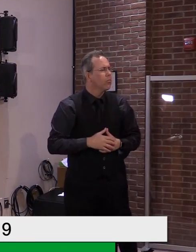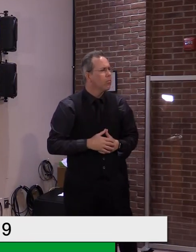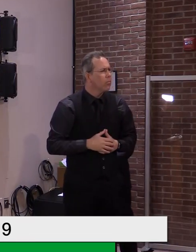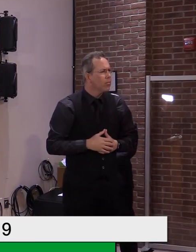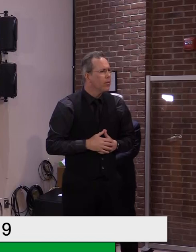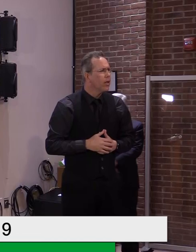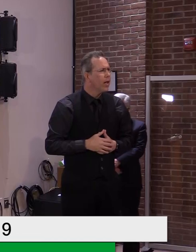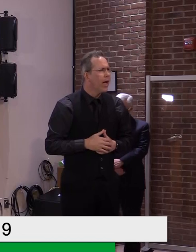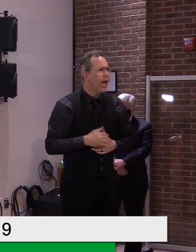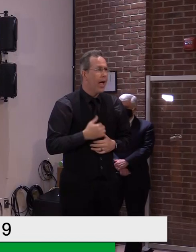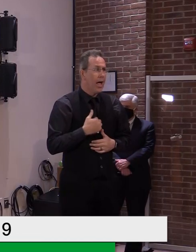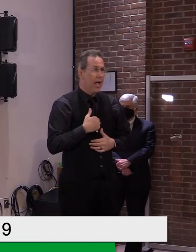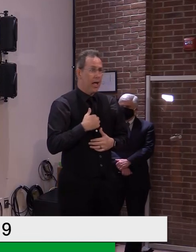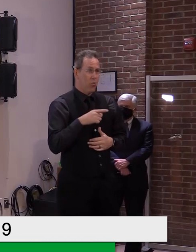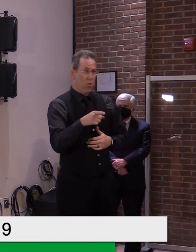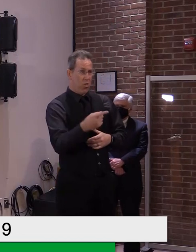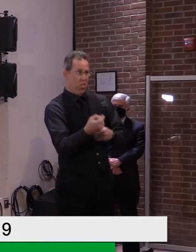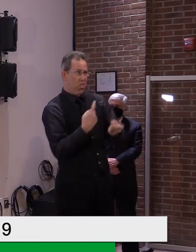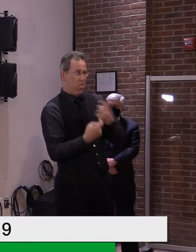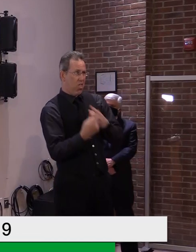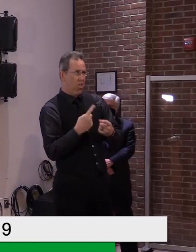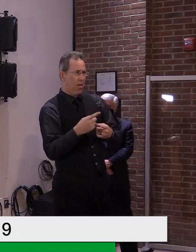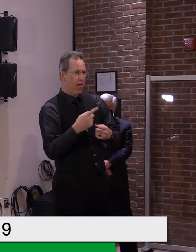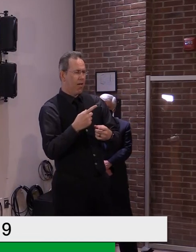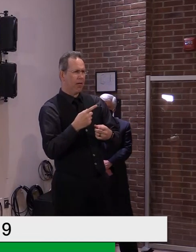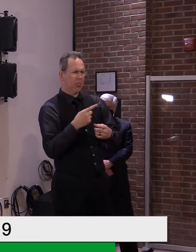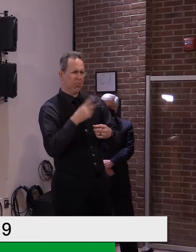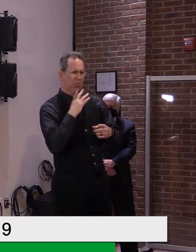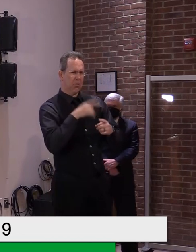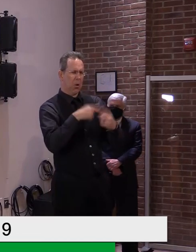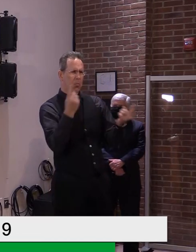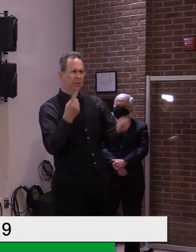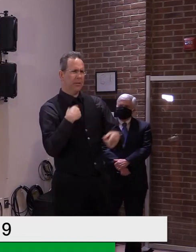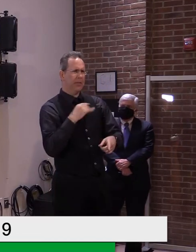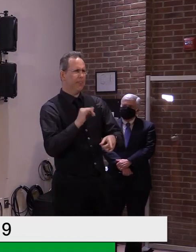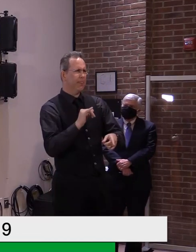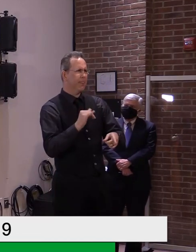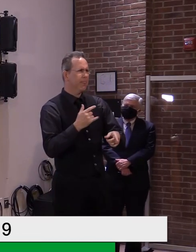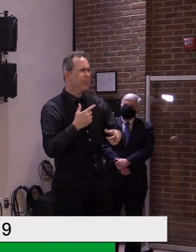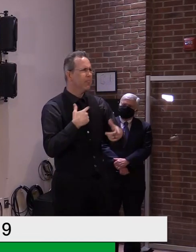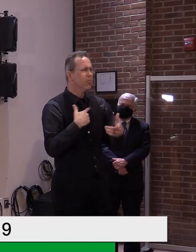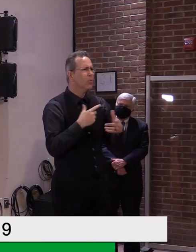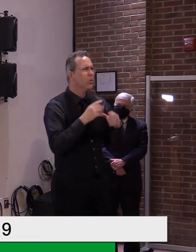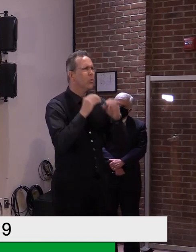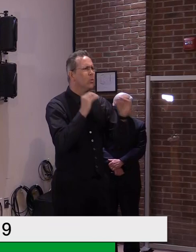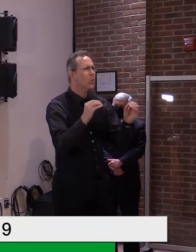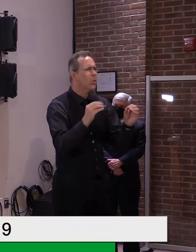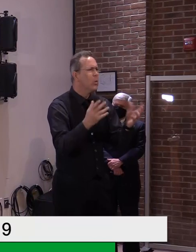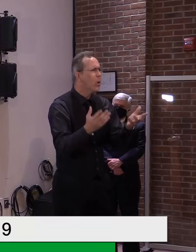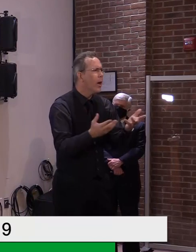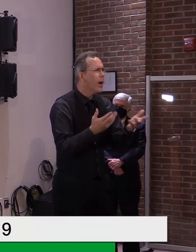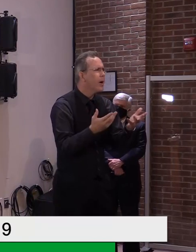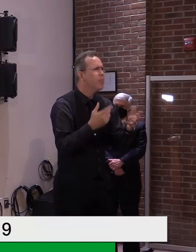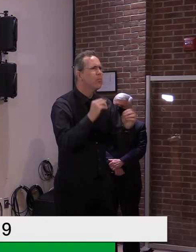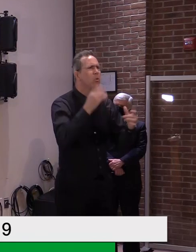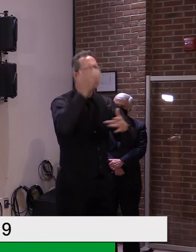almost just the opposite. They want to make sure that there are no positive cases, and if there's even a single positive case, they're not